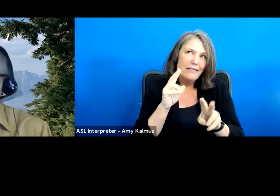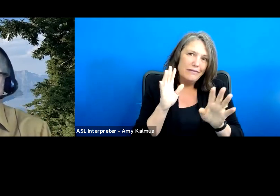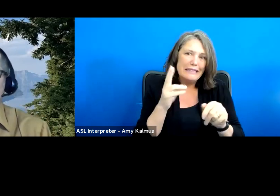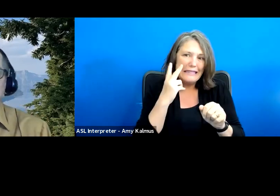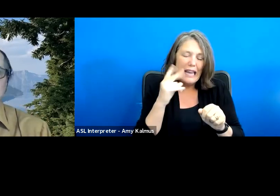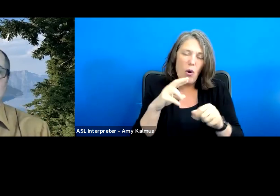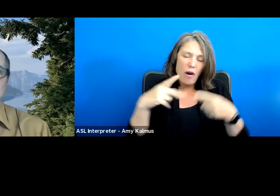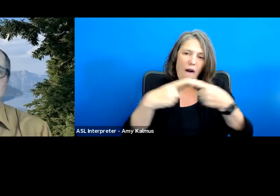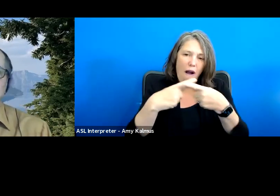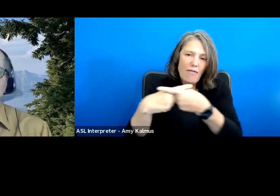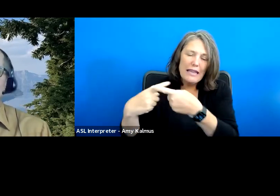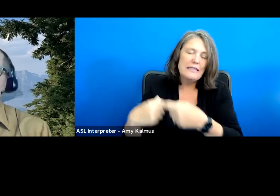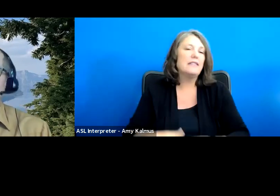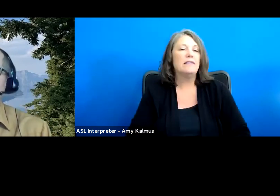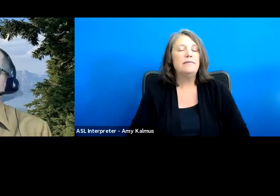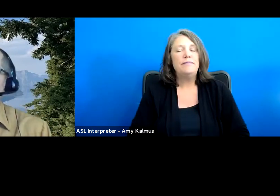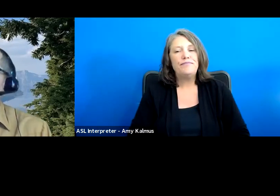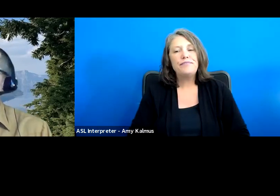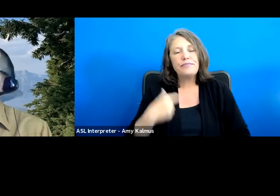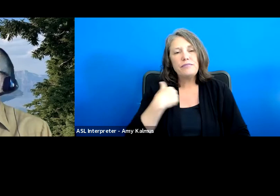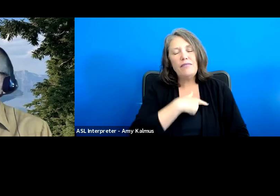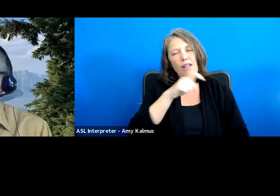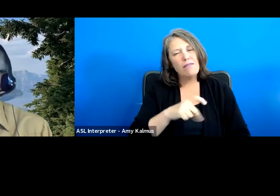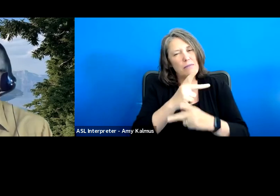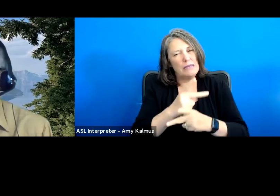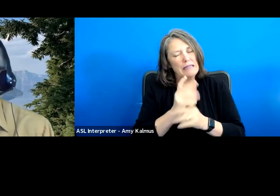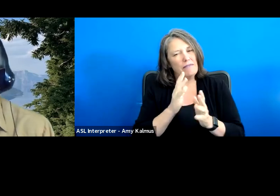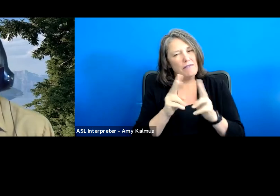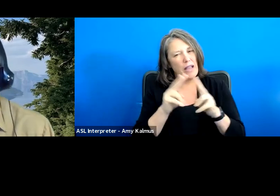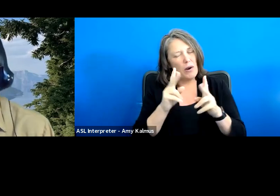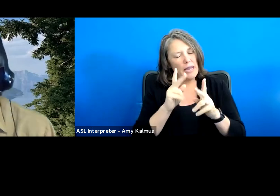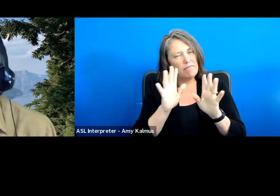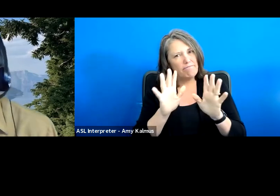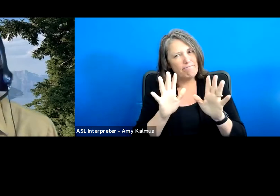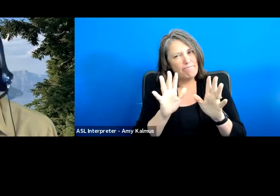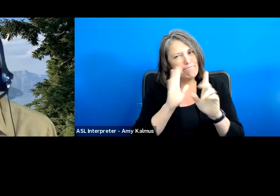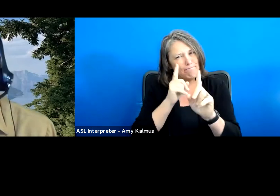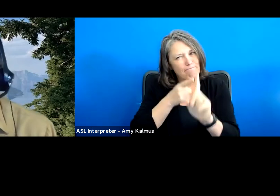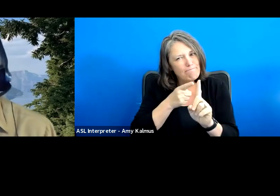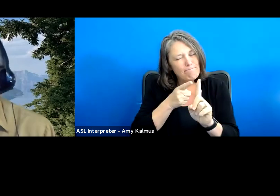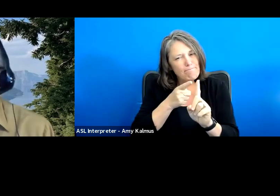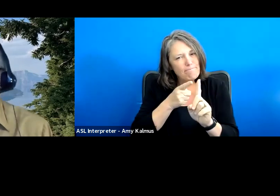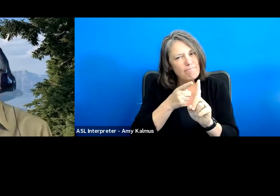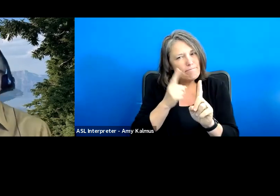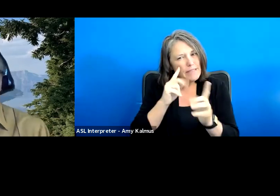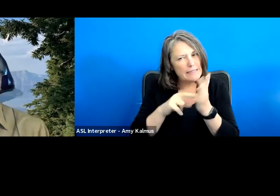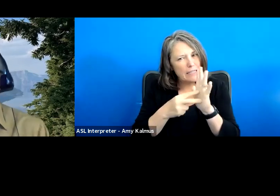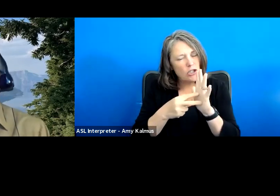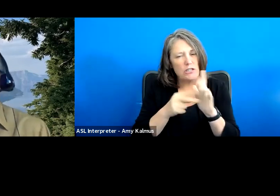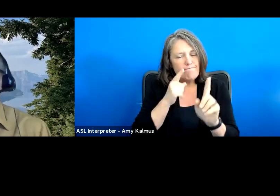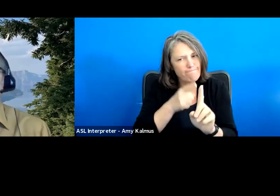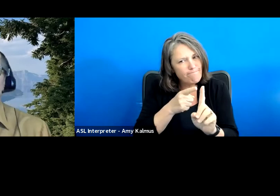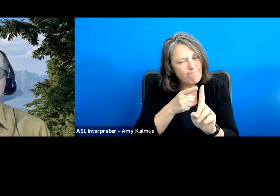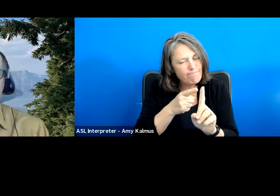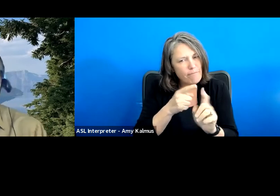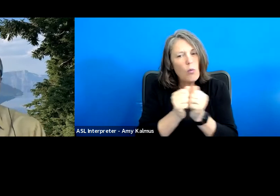SILC membership. So we have to be very intentional SILCs have to be very intentional along with other